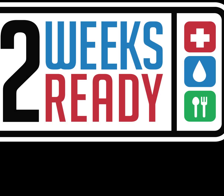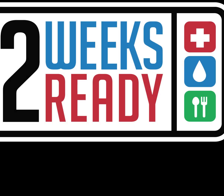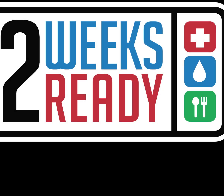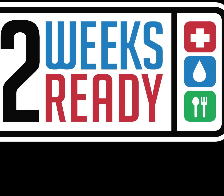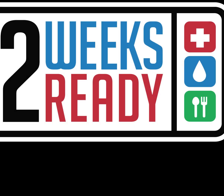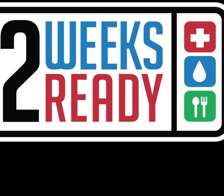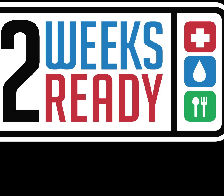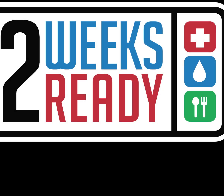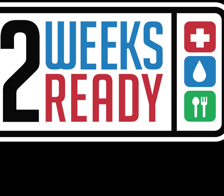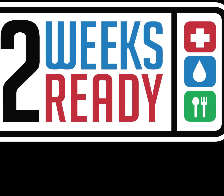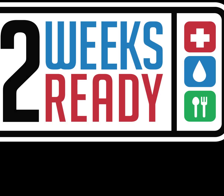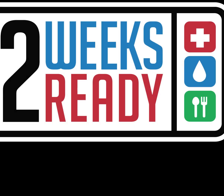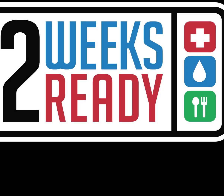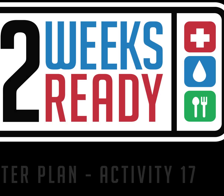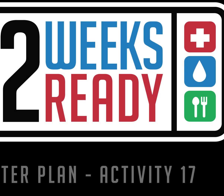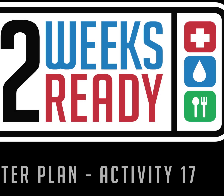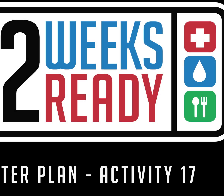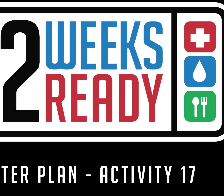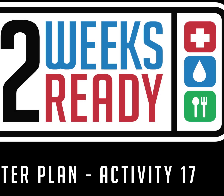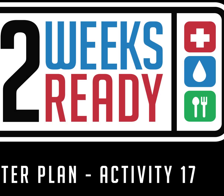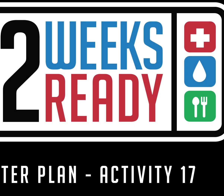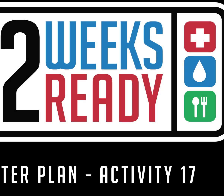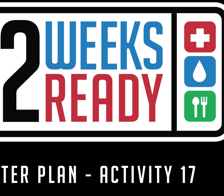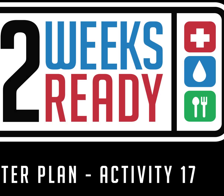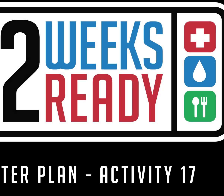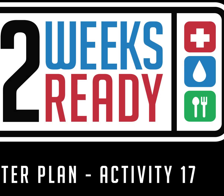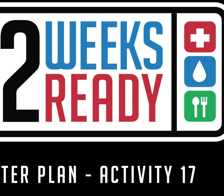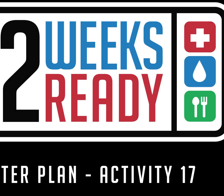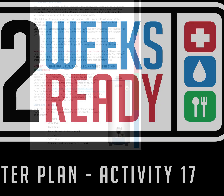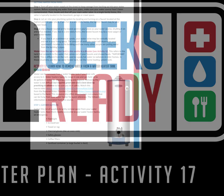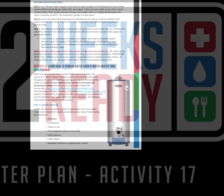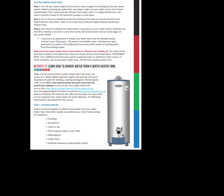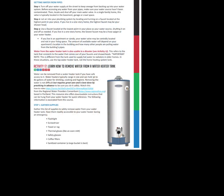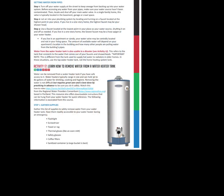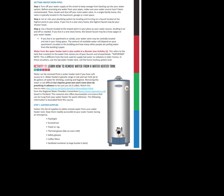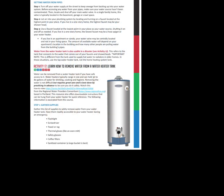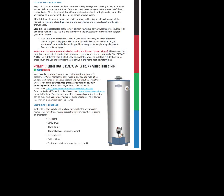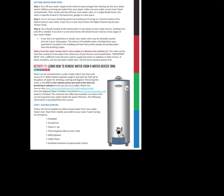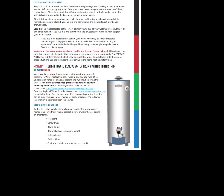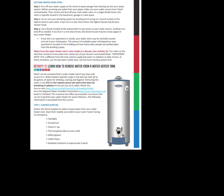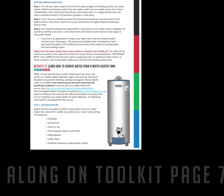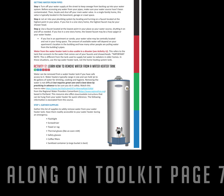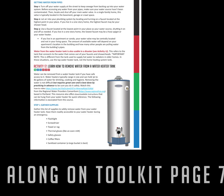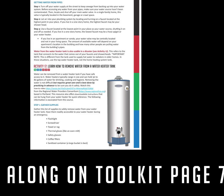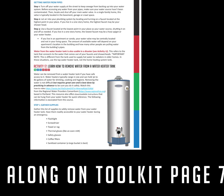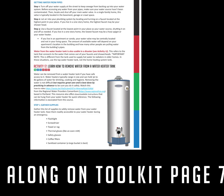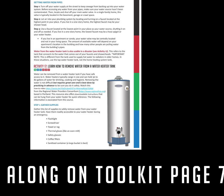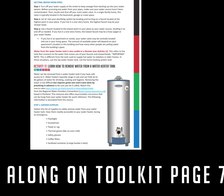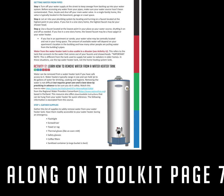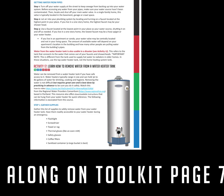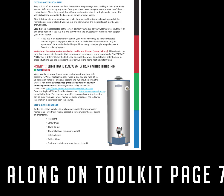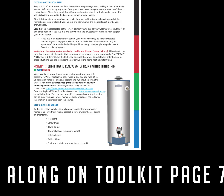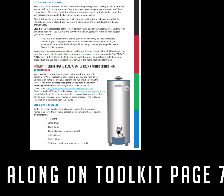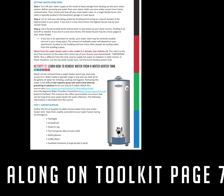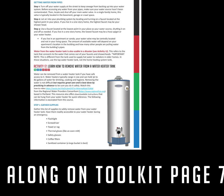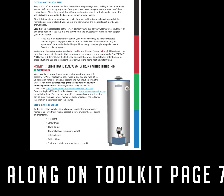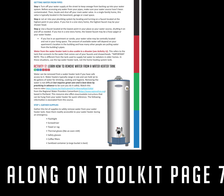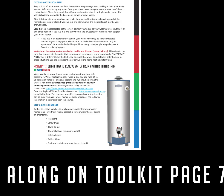Be 2 weeks ready. Water Plan, Activity 17. Follow along on Toolkit, page